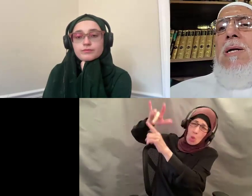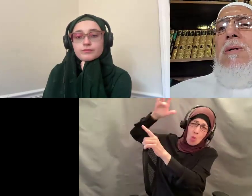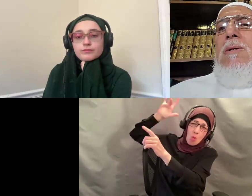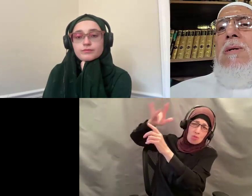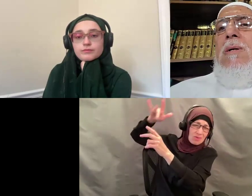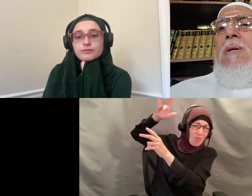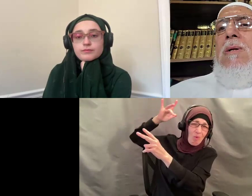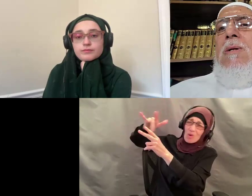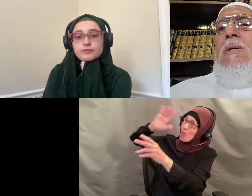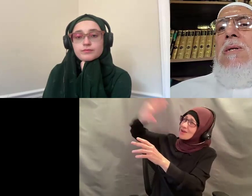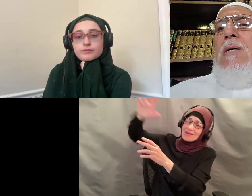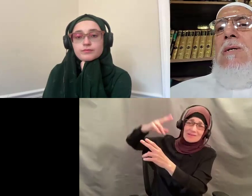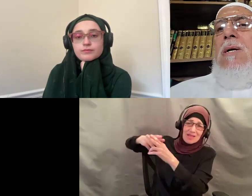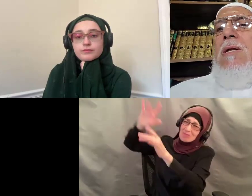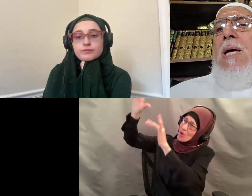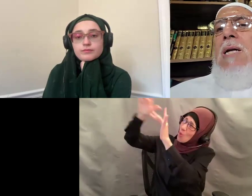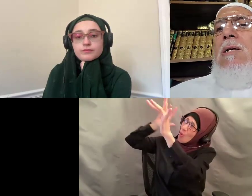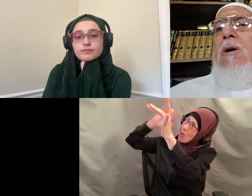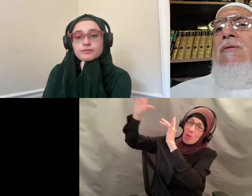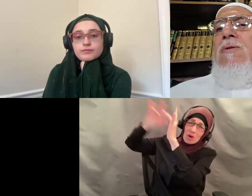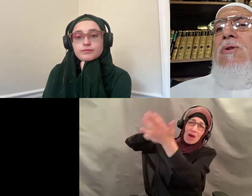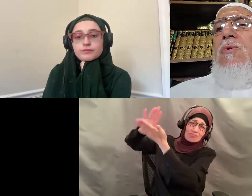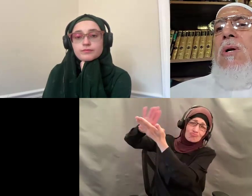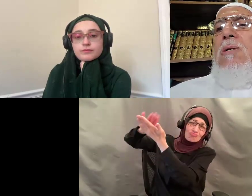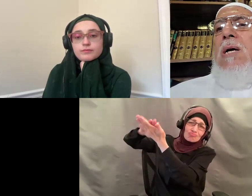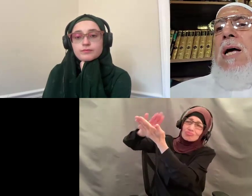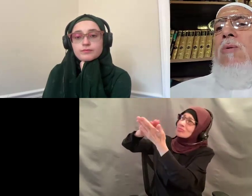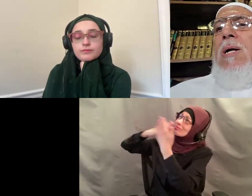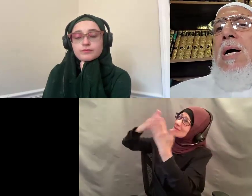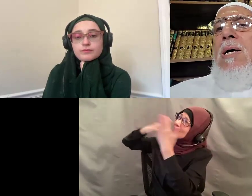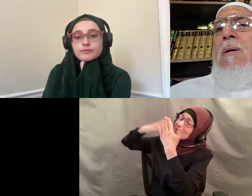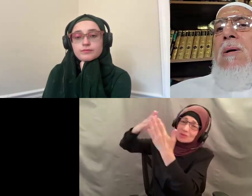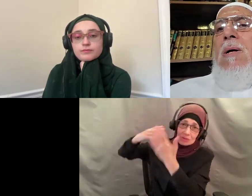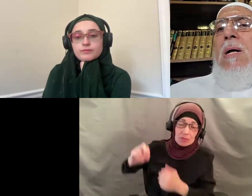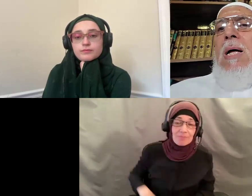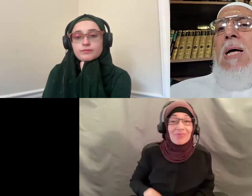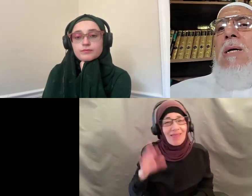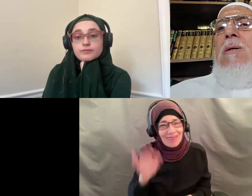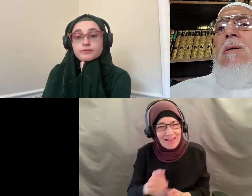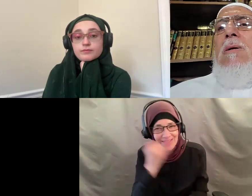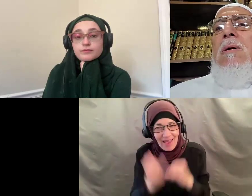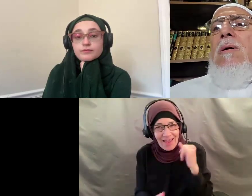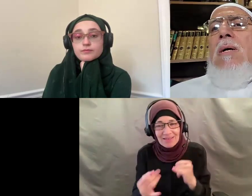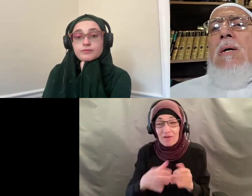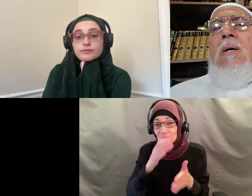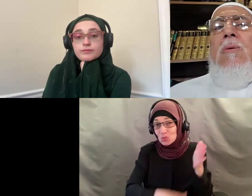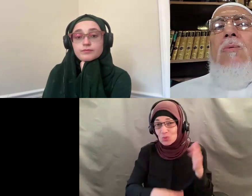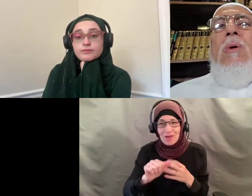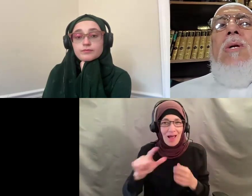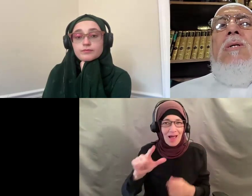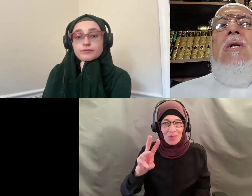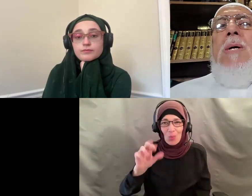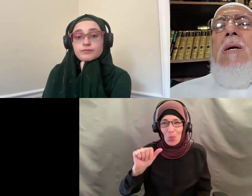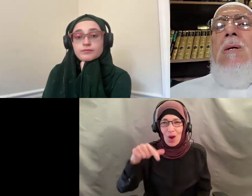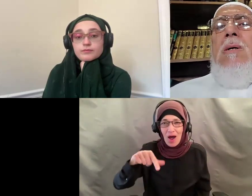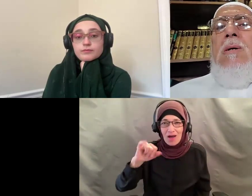the greatest. This is the end of Surah Al-Waqi'ah, and we